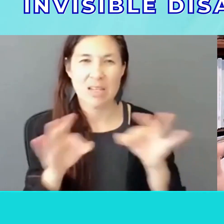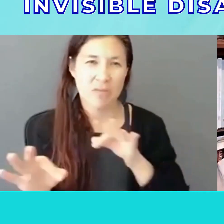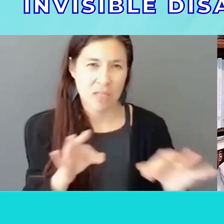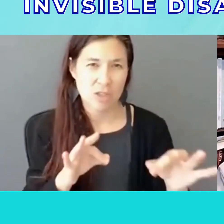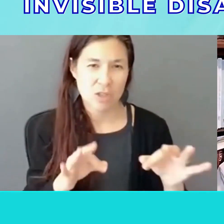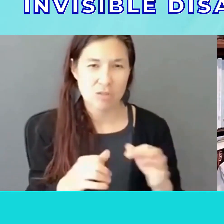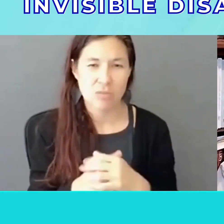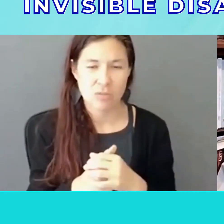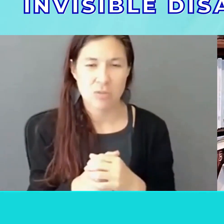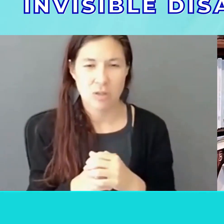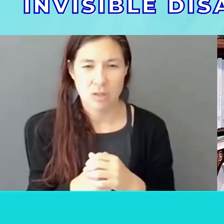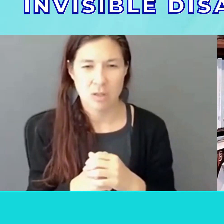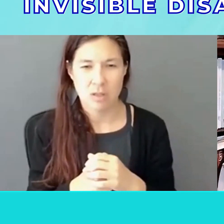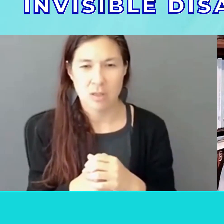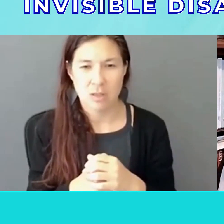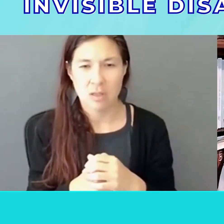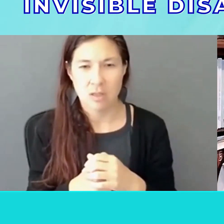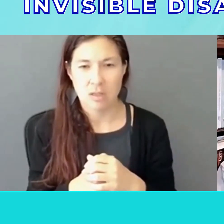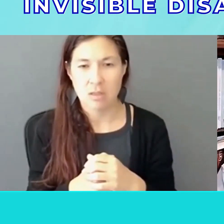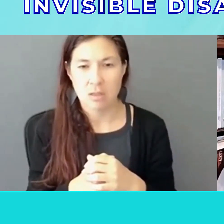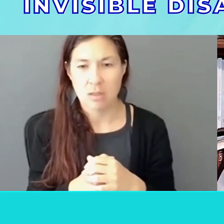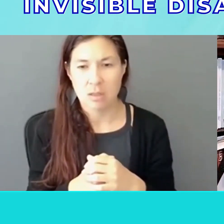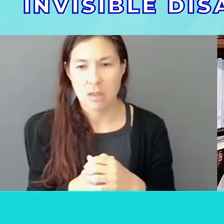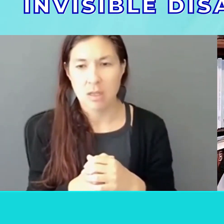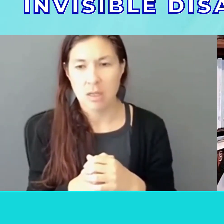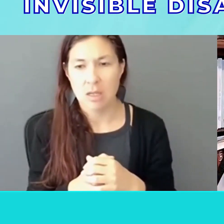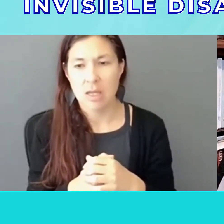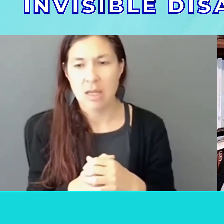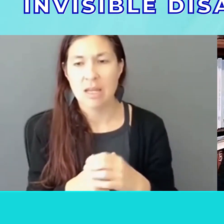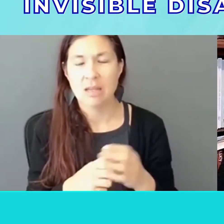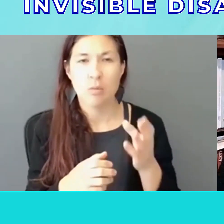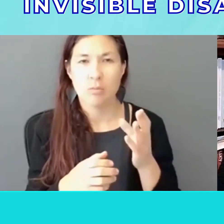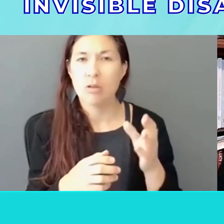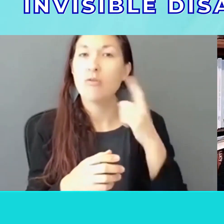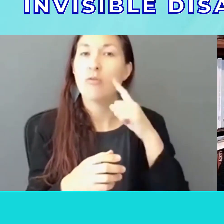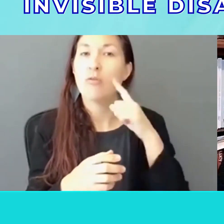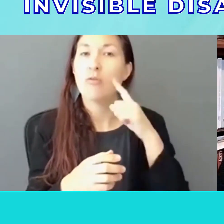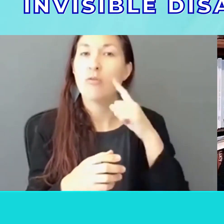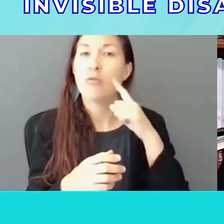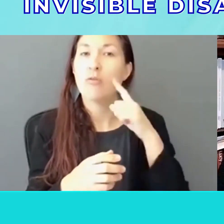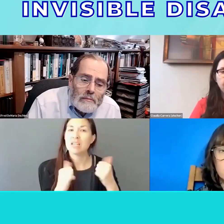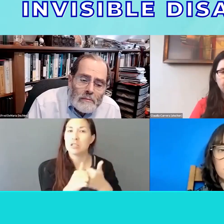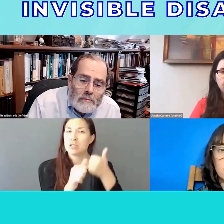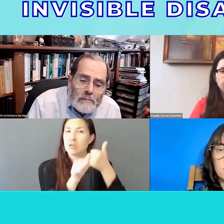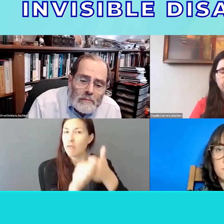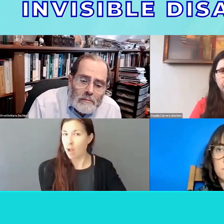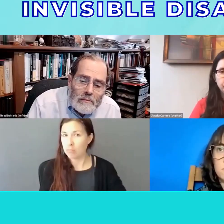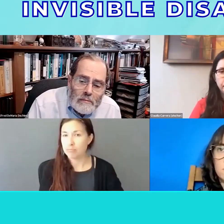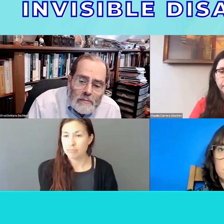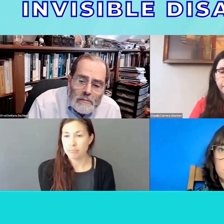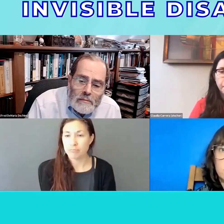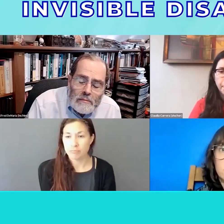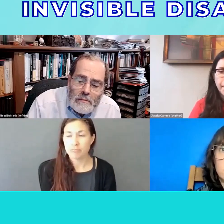And that's another problem with invisible disabilities, invisible illnesses.